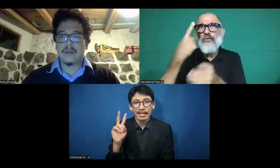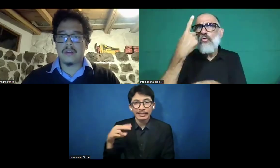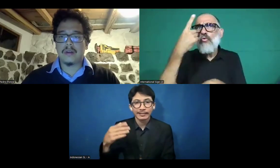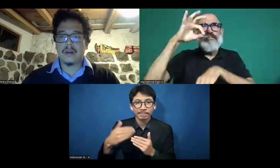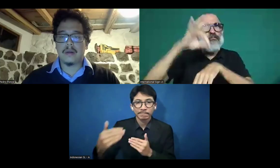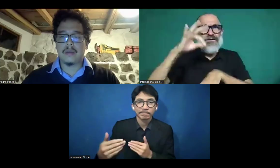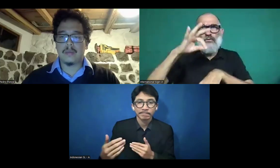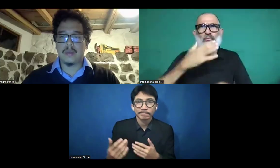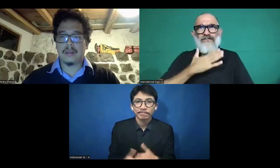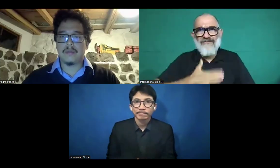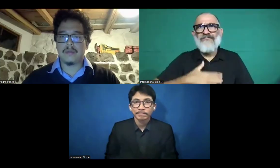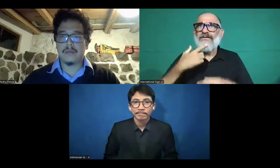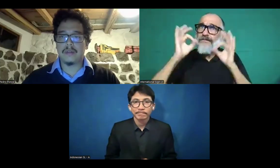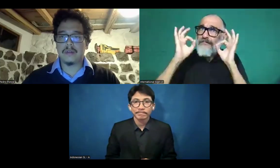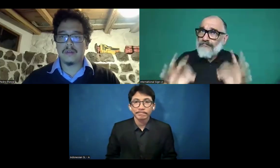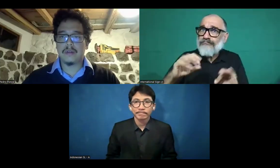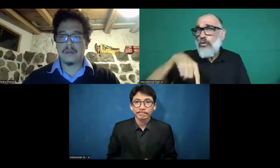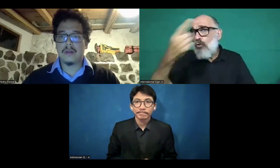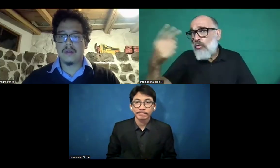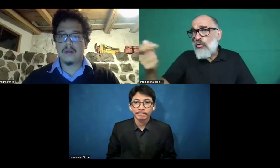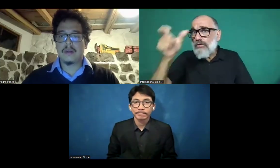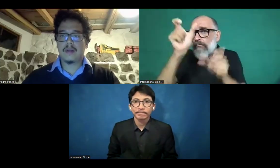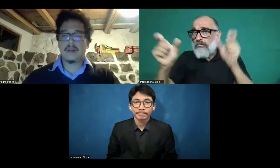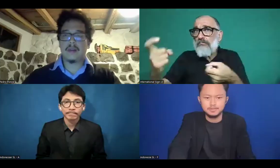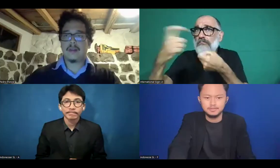participants are in their respective rooms.